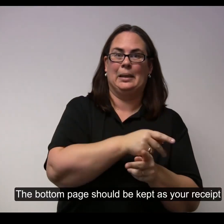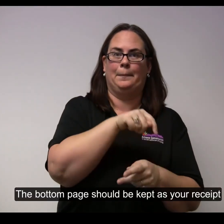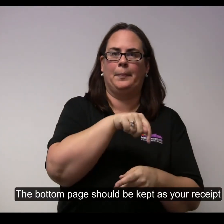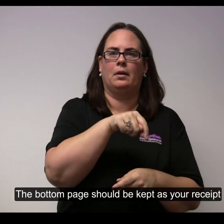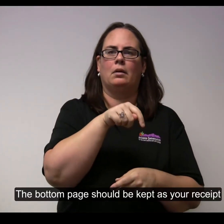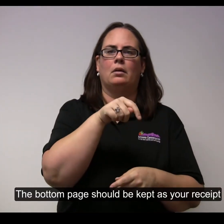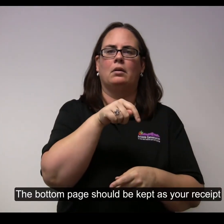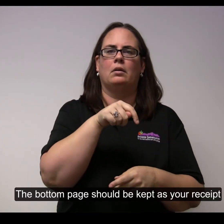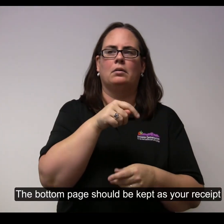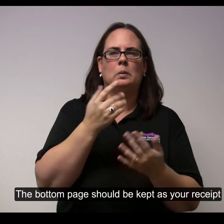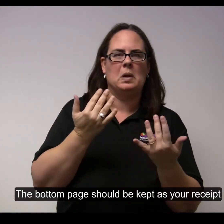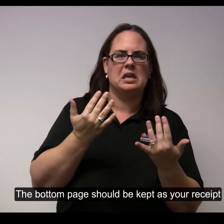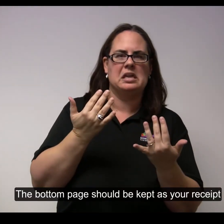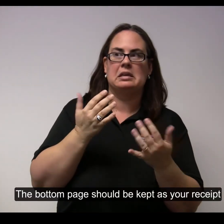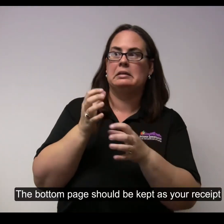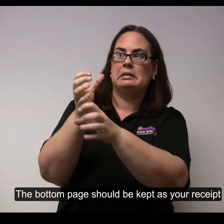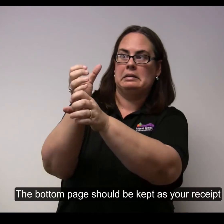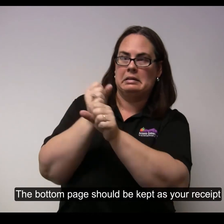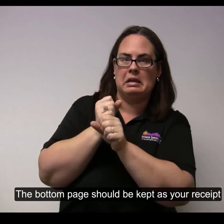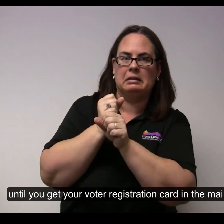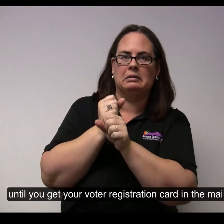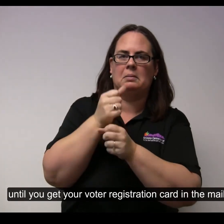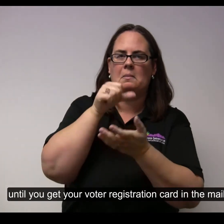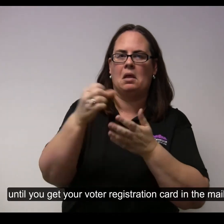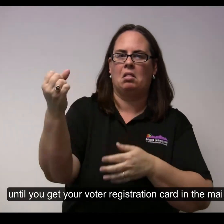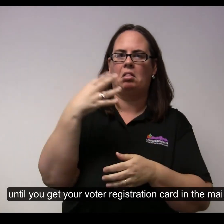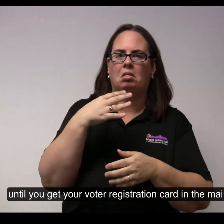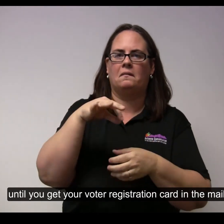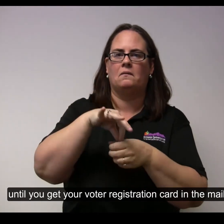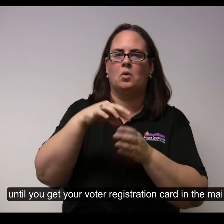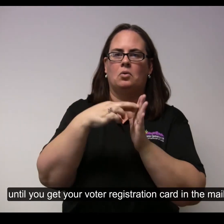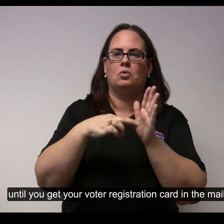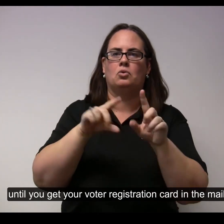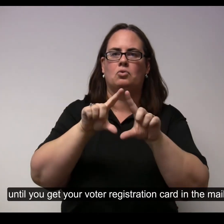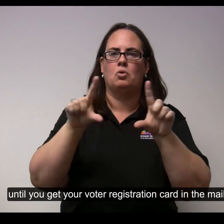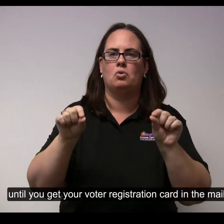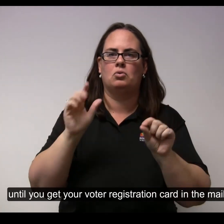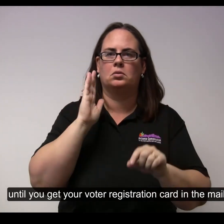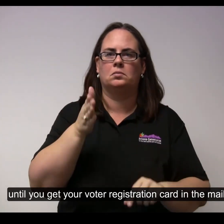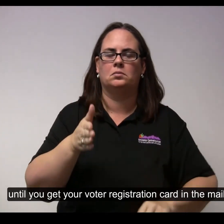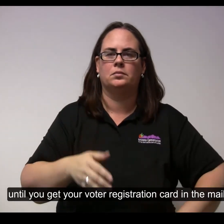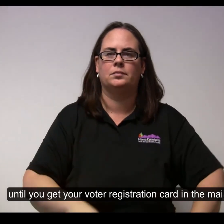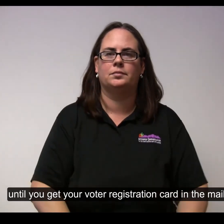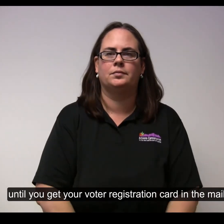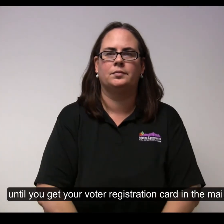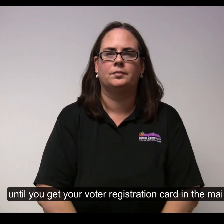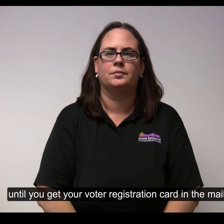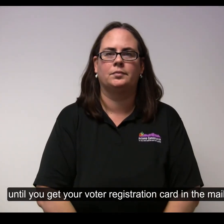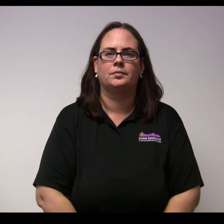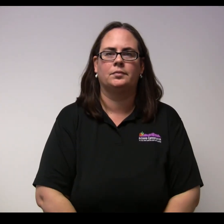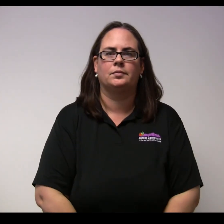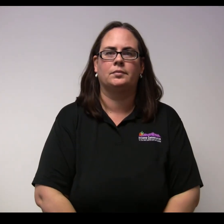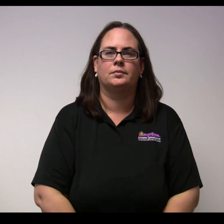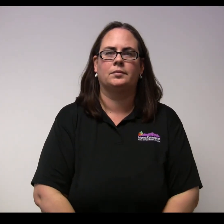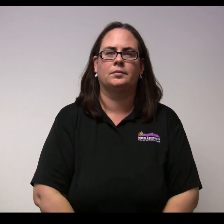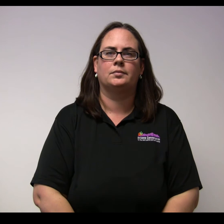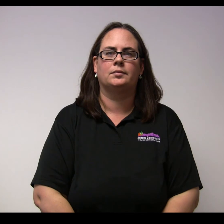bottom page should be kept as your receipt until you get your voter registration card in the mail.